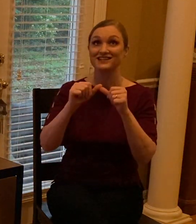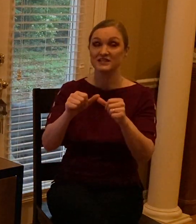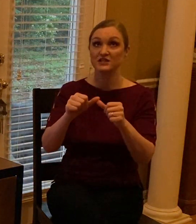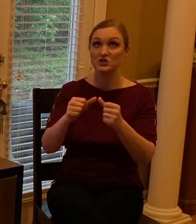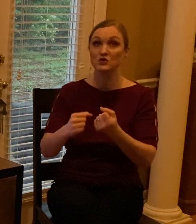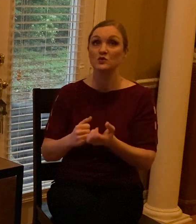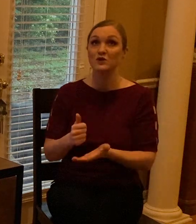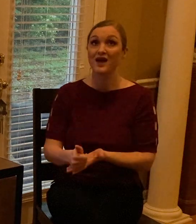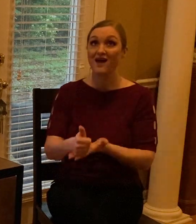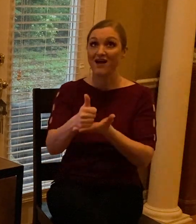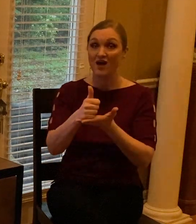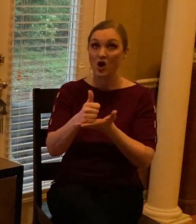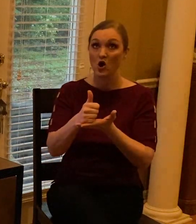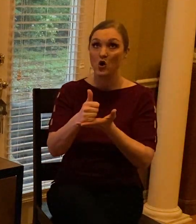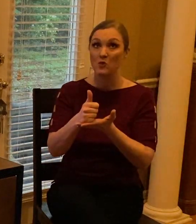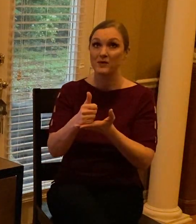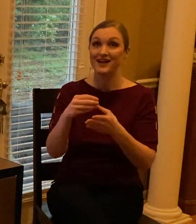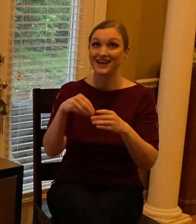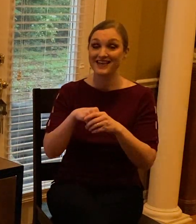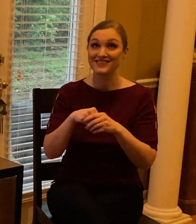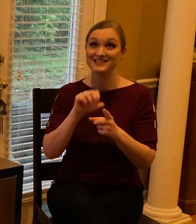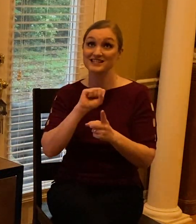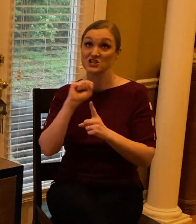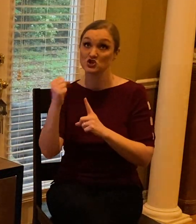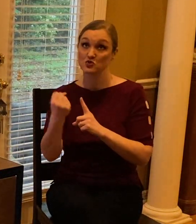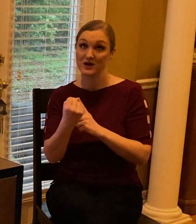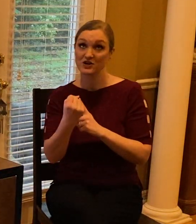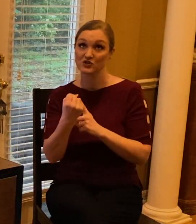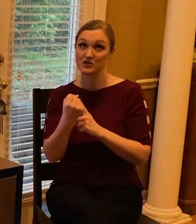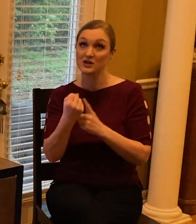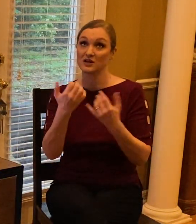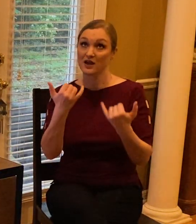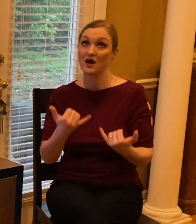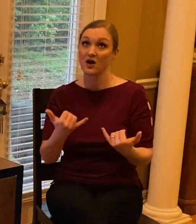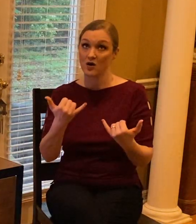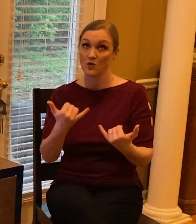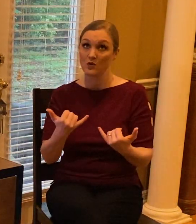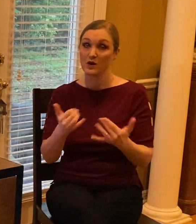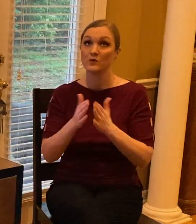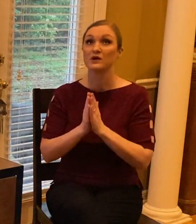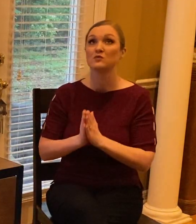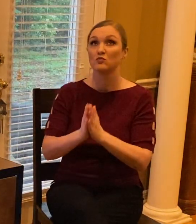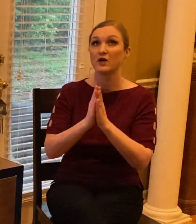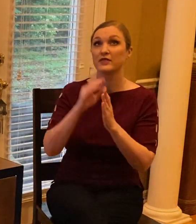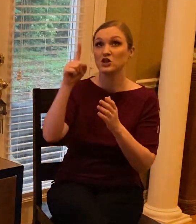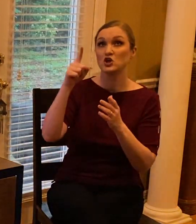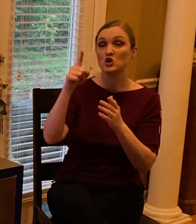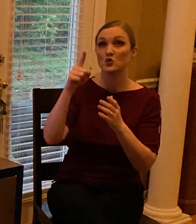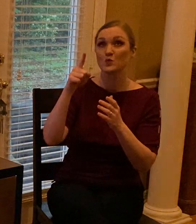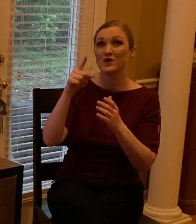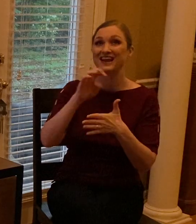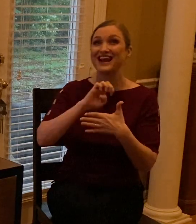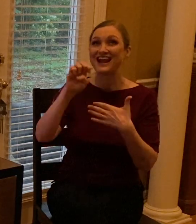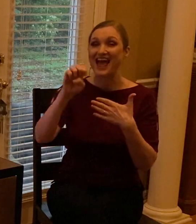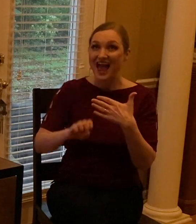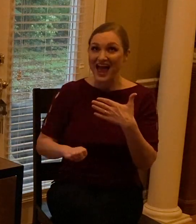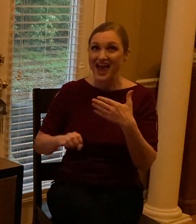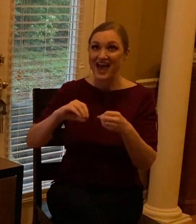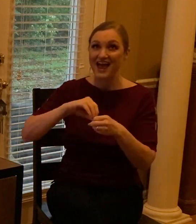intervention in the situation we find ourselves in now. Pray that you would bring a swift end to